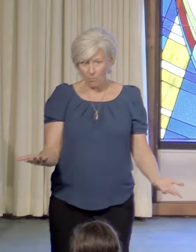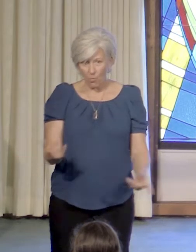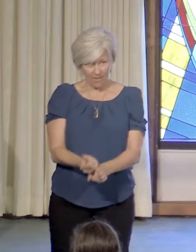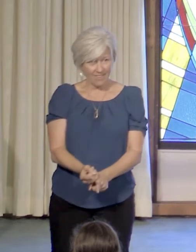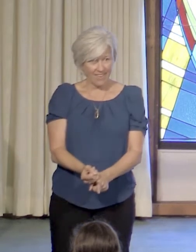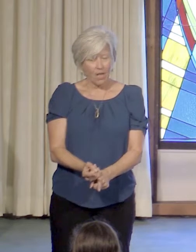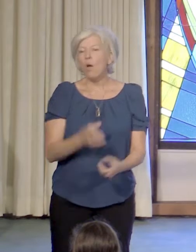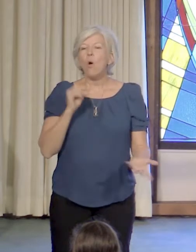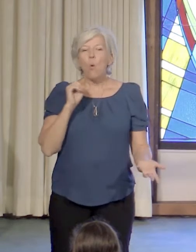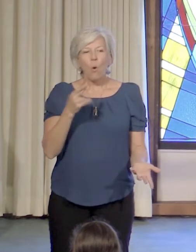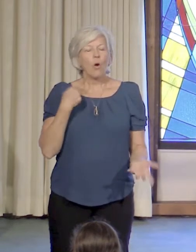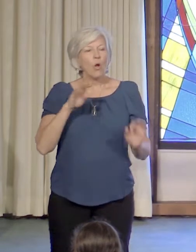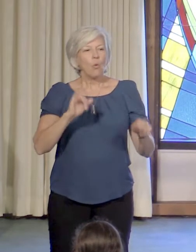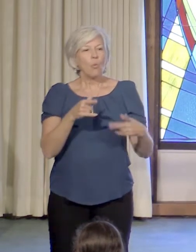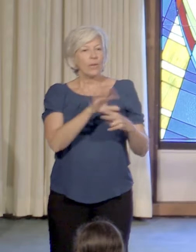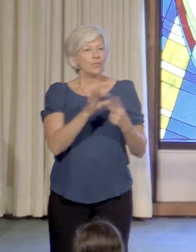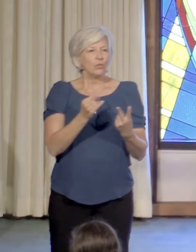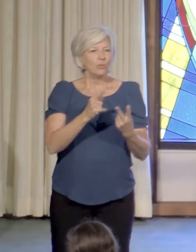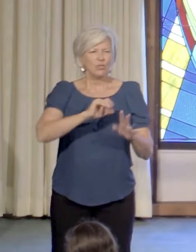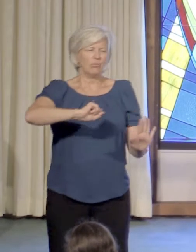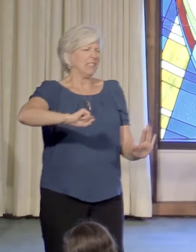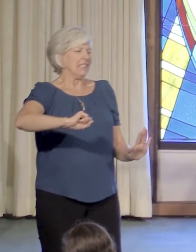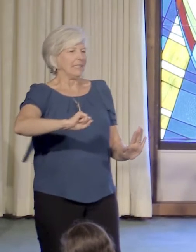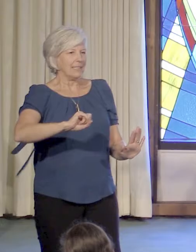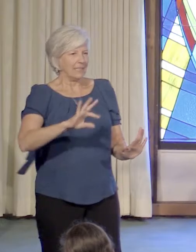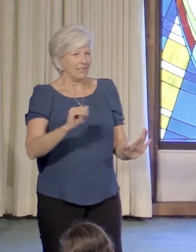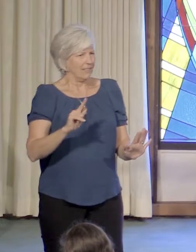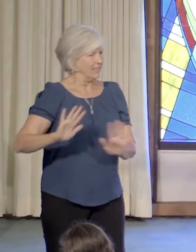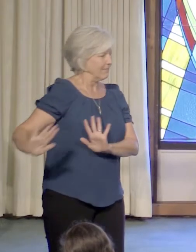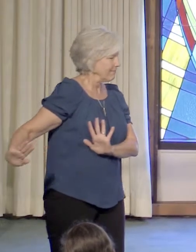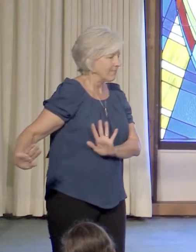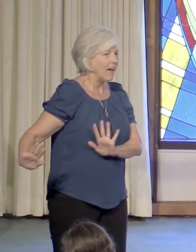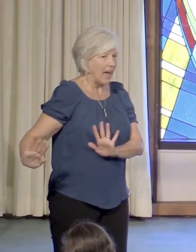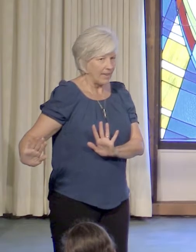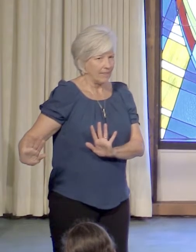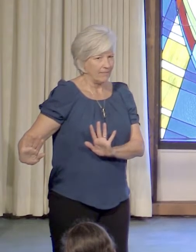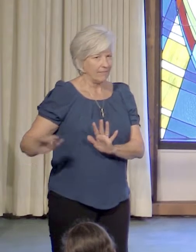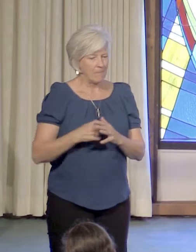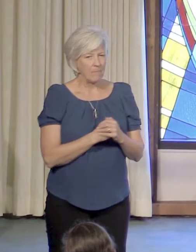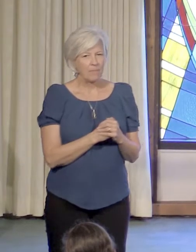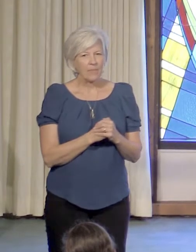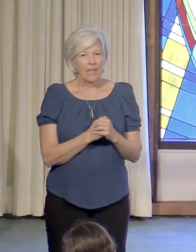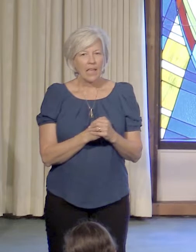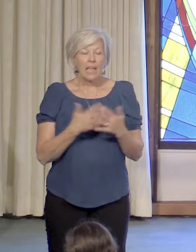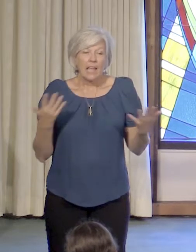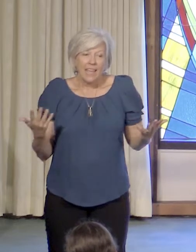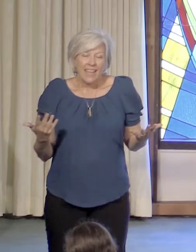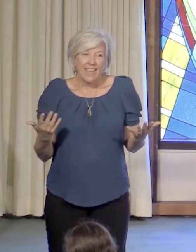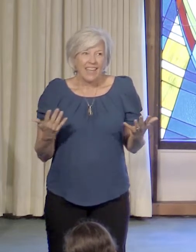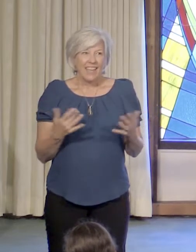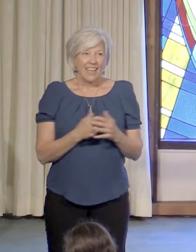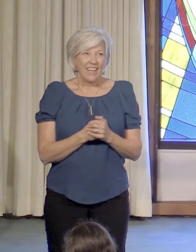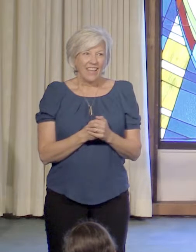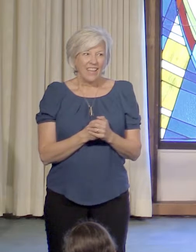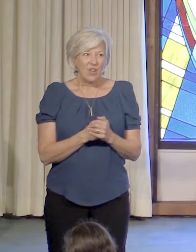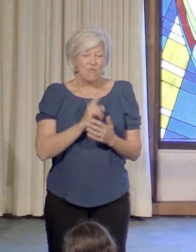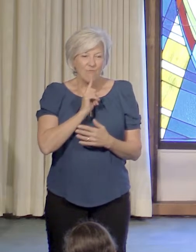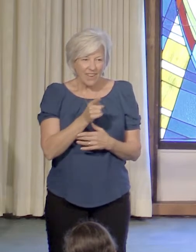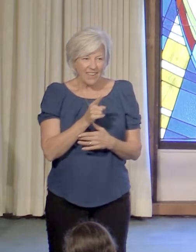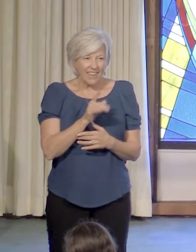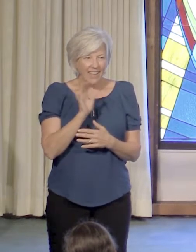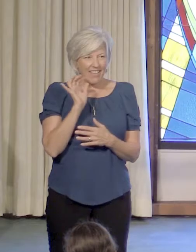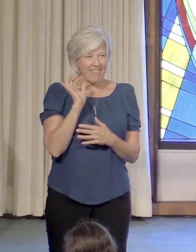Or we can choose to resist it. We can choose to fight it in one way or another. You know, really, that